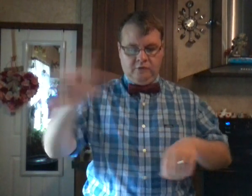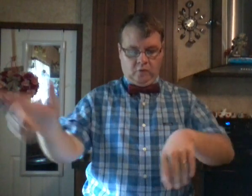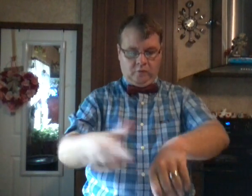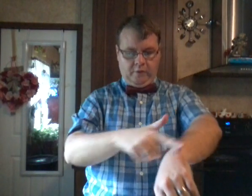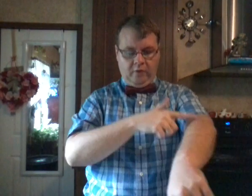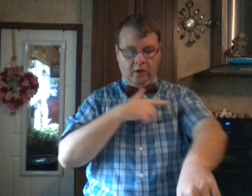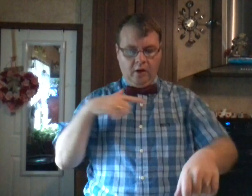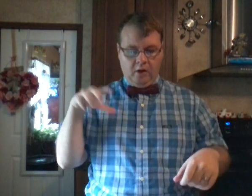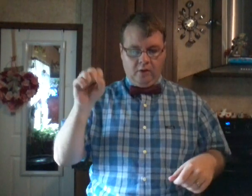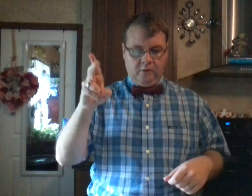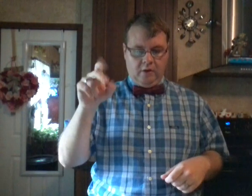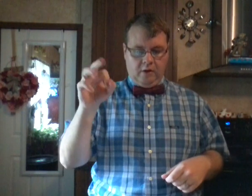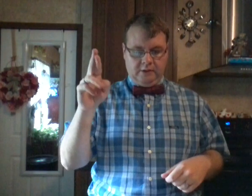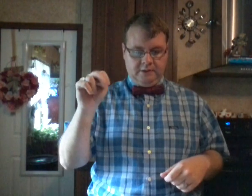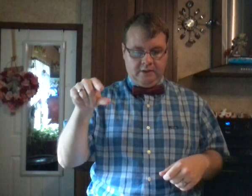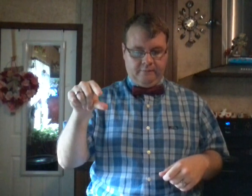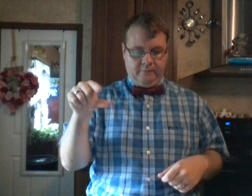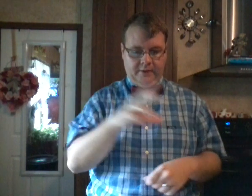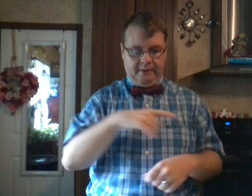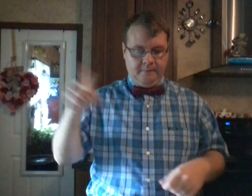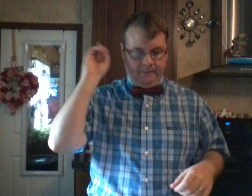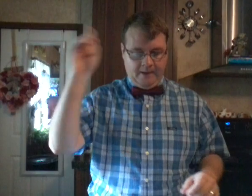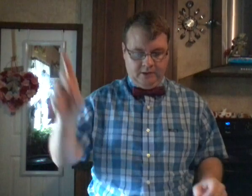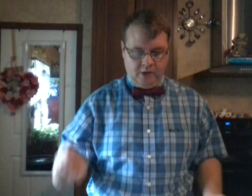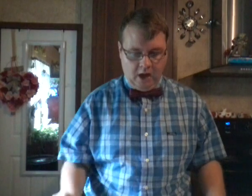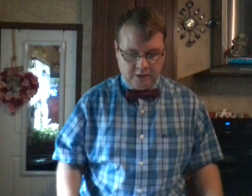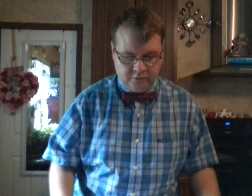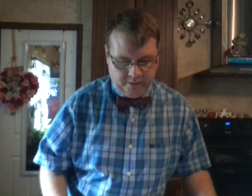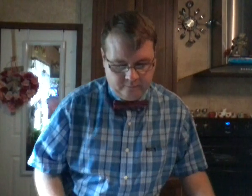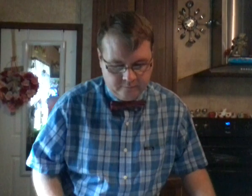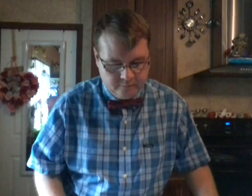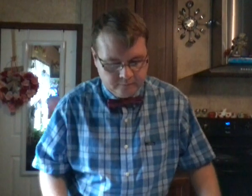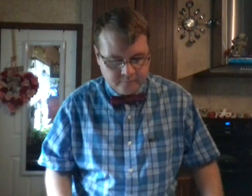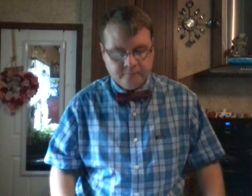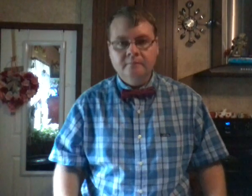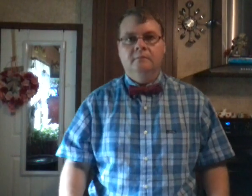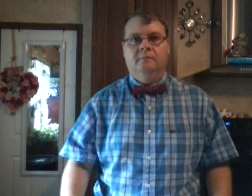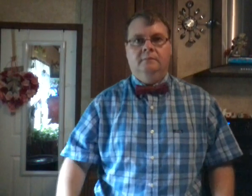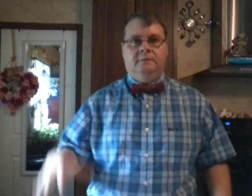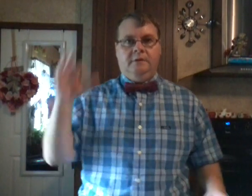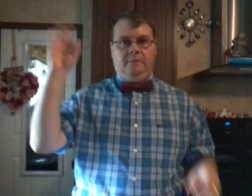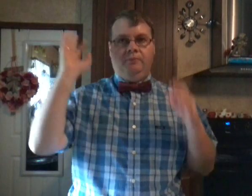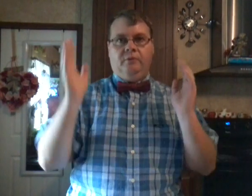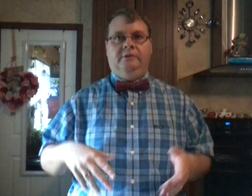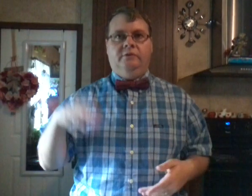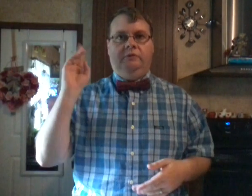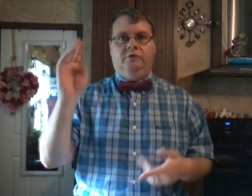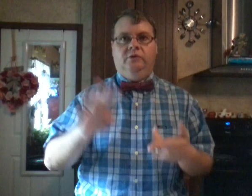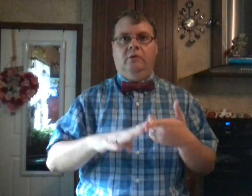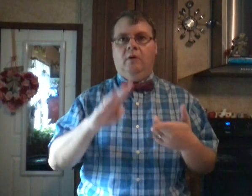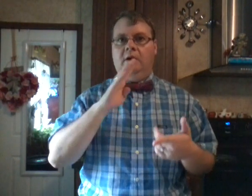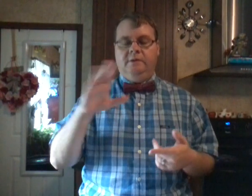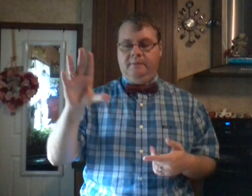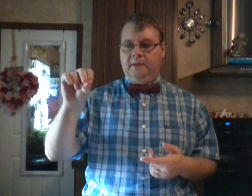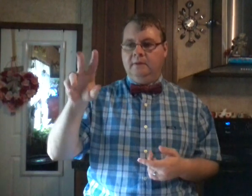exhort with all longsuffering and doctrine. You see, preachers, you know, are to be